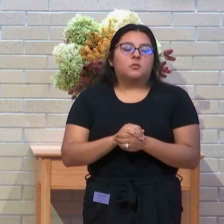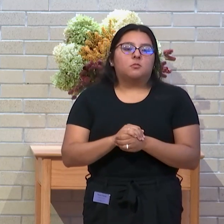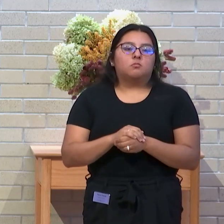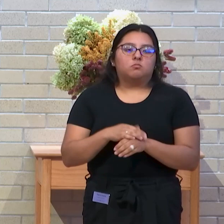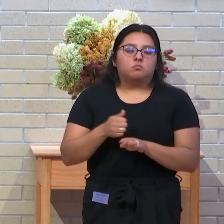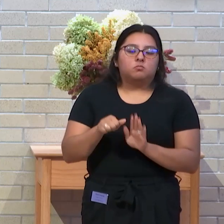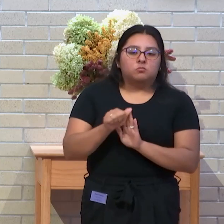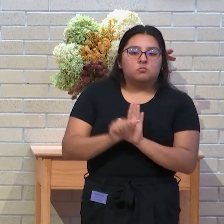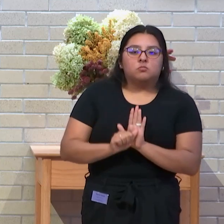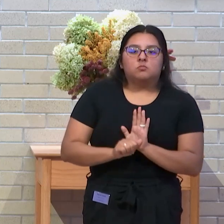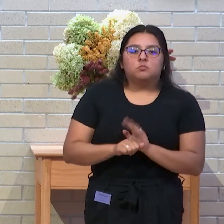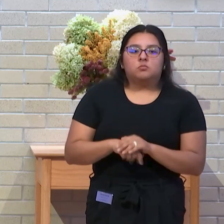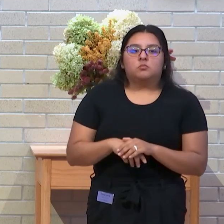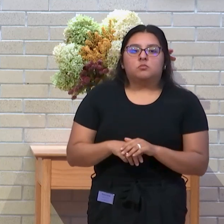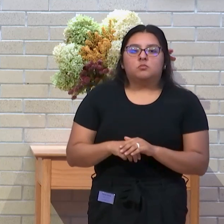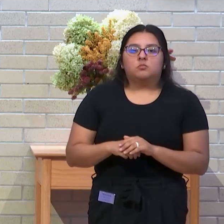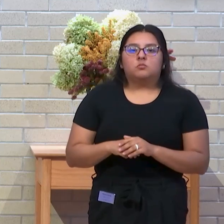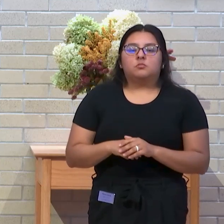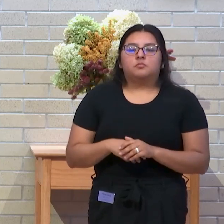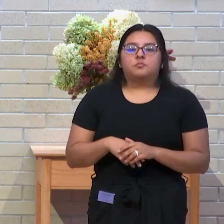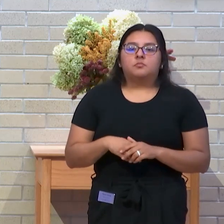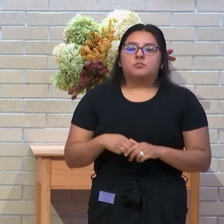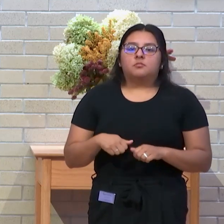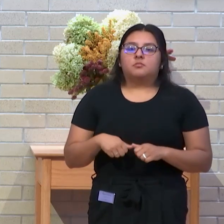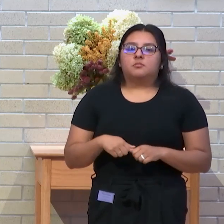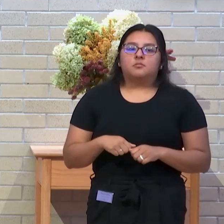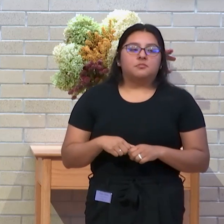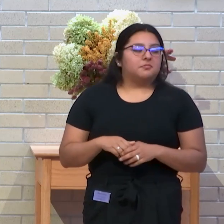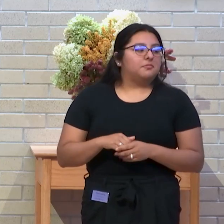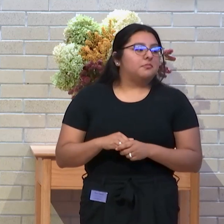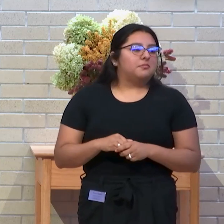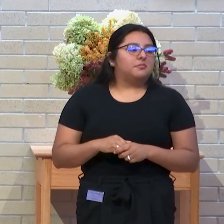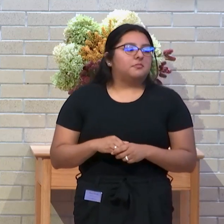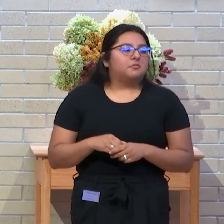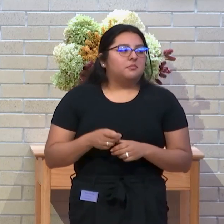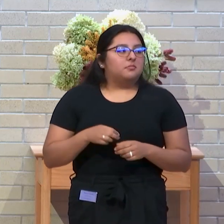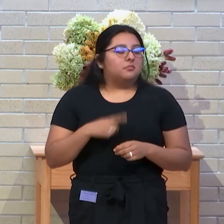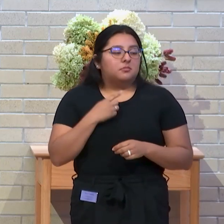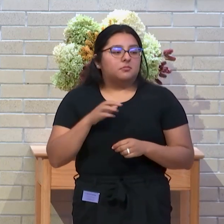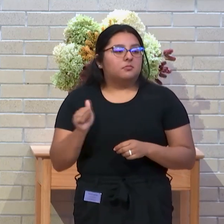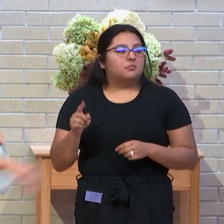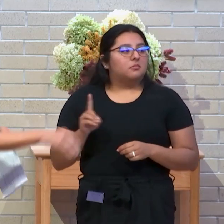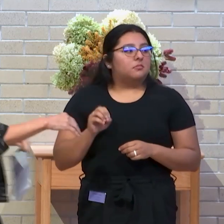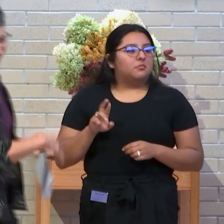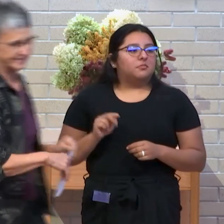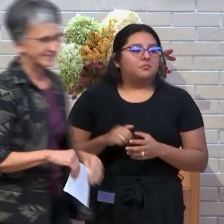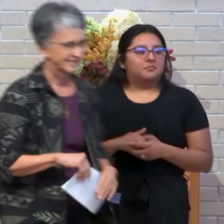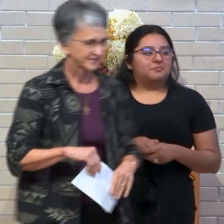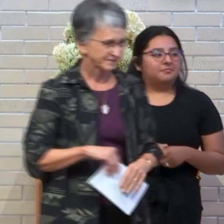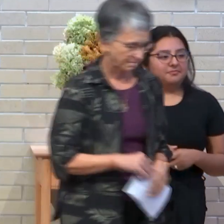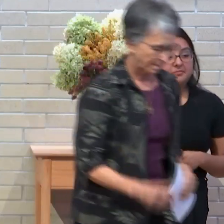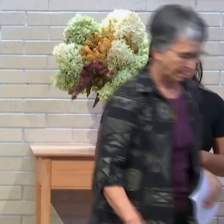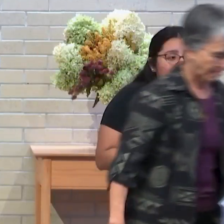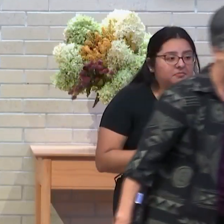engagement. So I am going to call Adrian up to introduce what we're going to do.